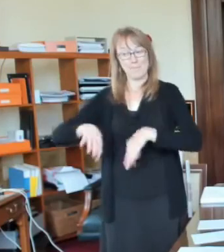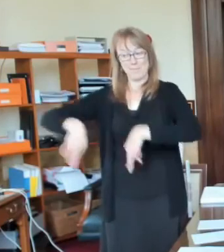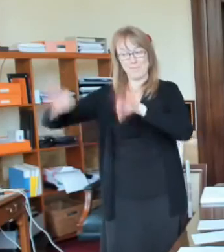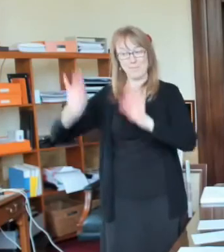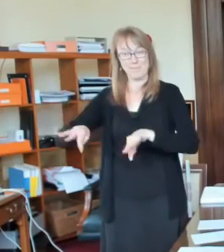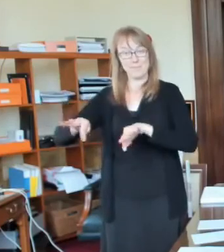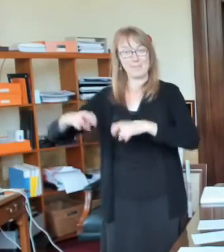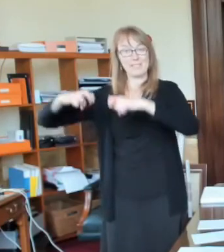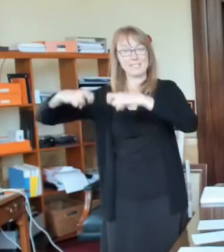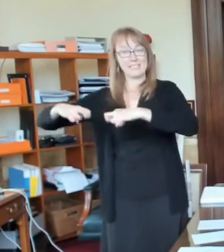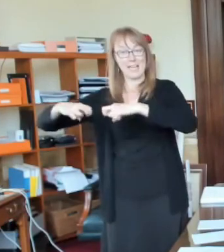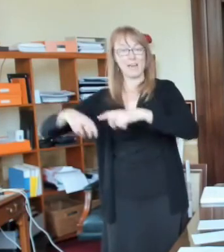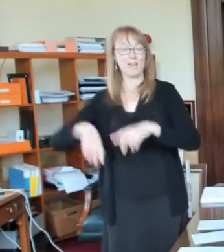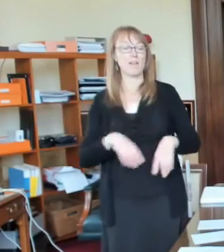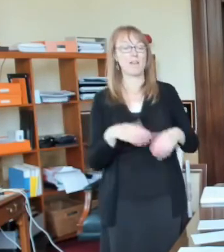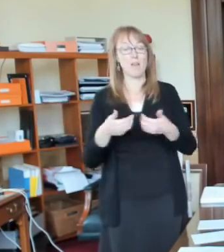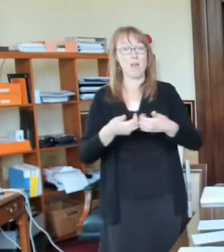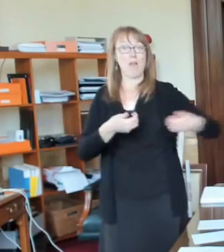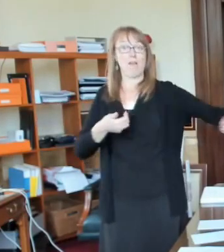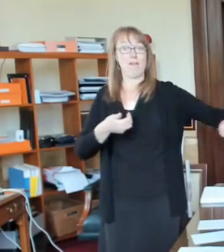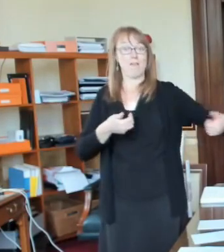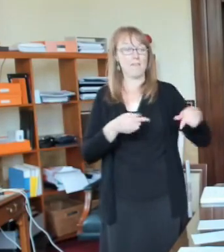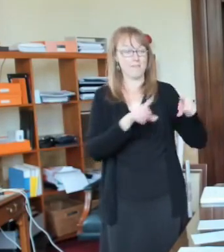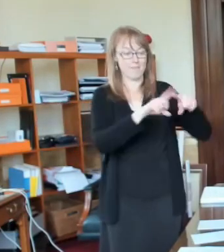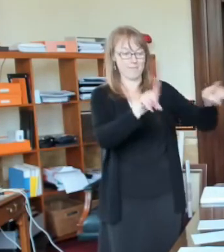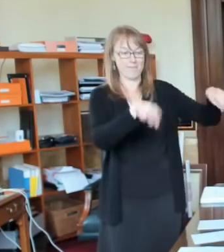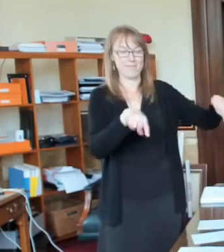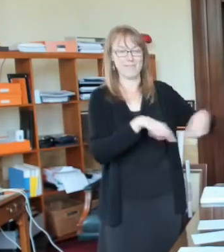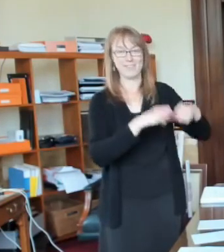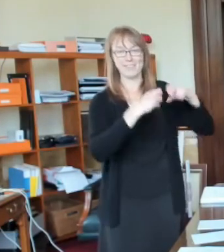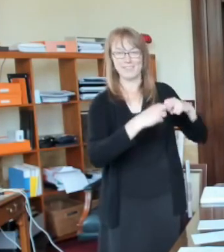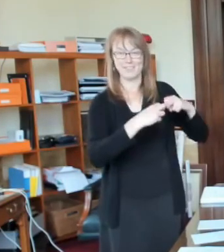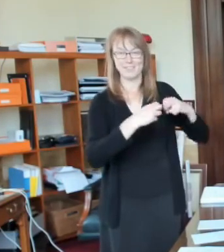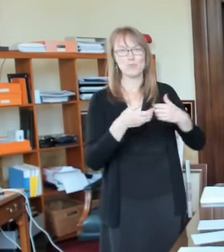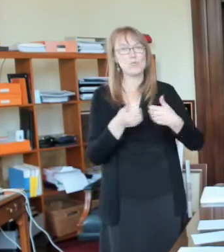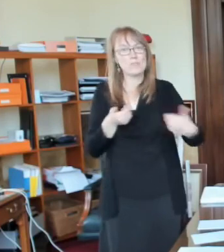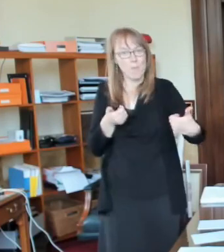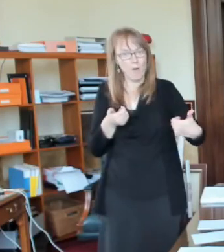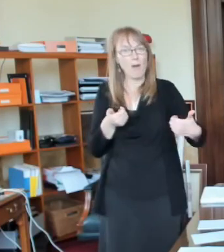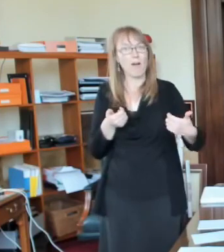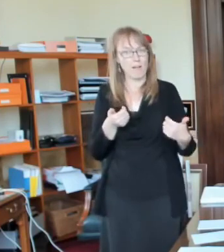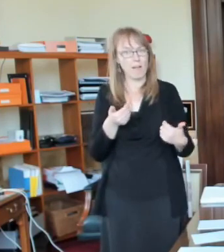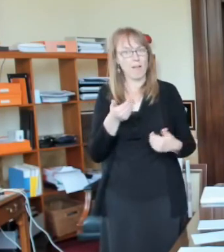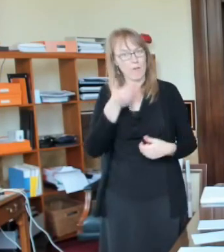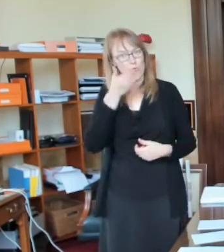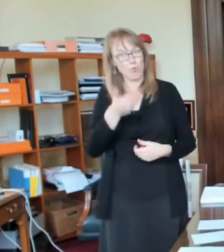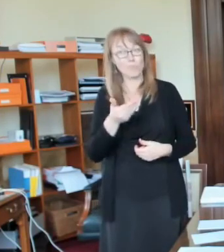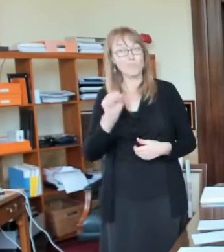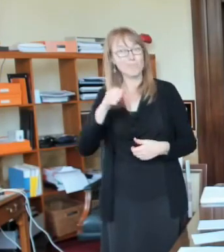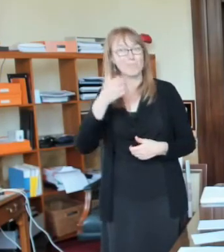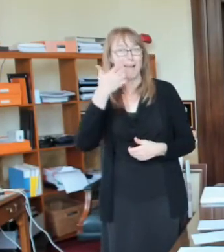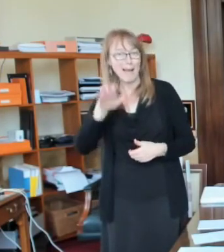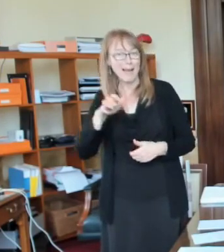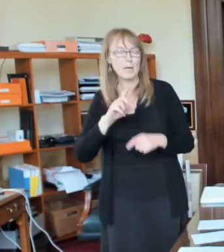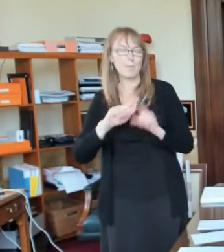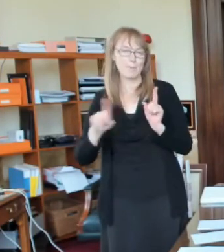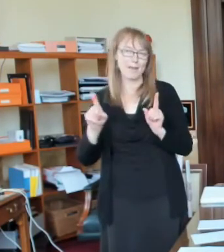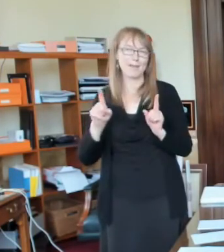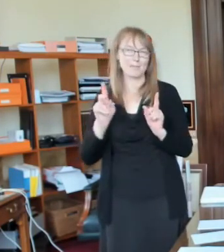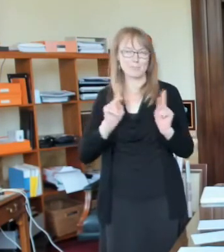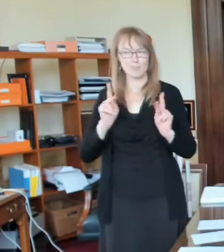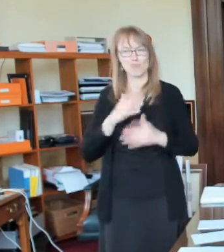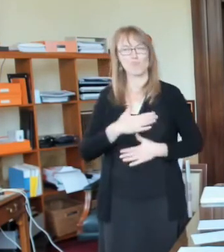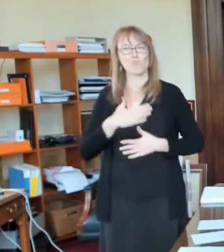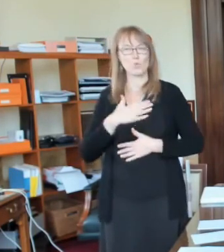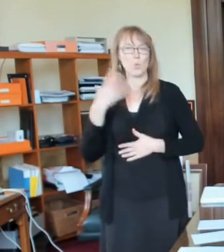And even though it was hot, people were enjoying themselves. And so stay hydrated, get out and use our parks.